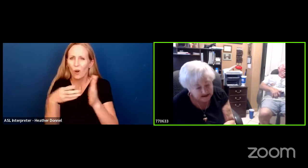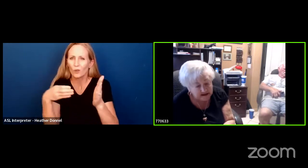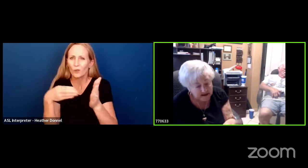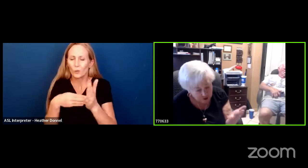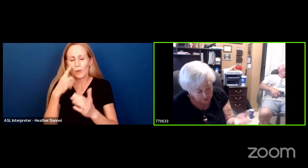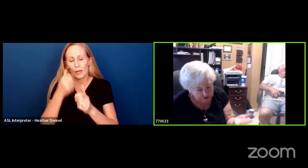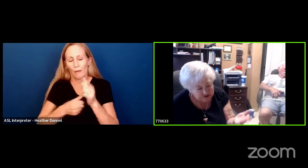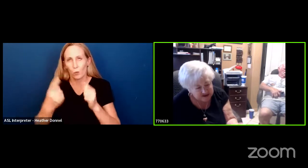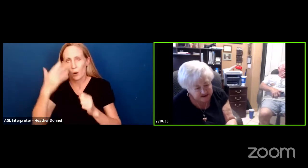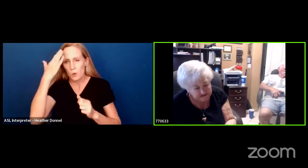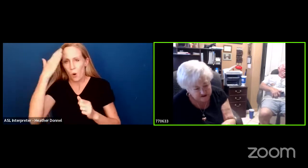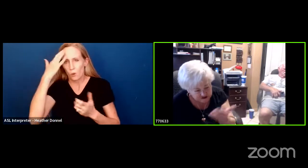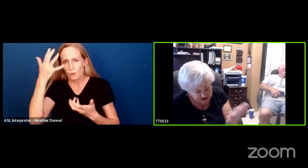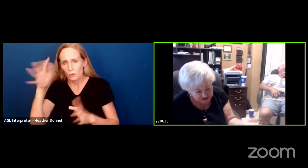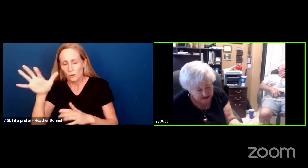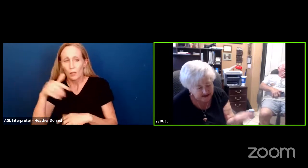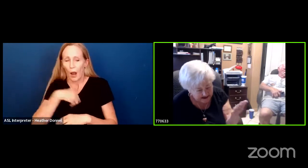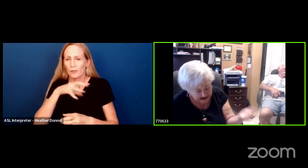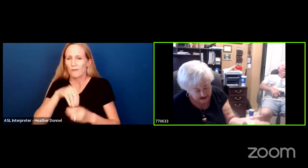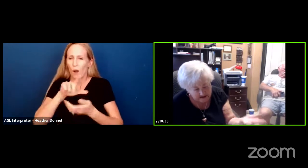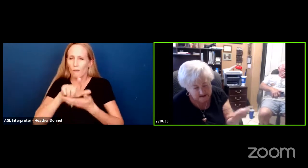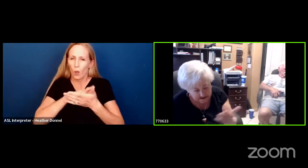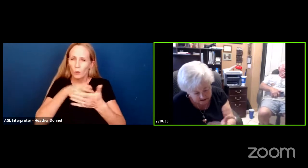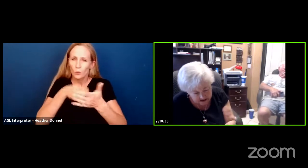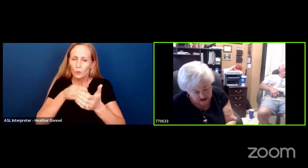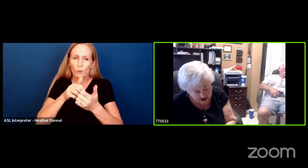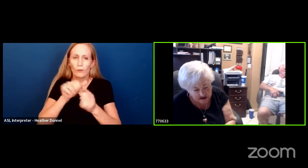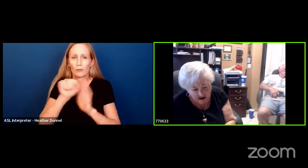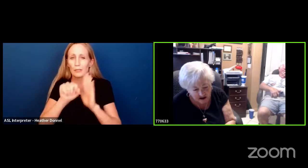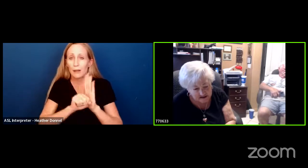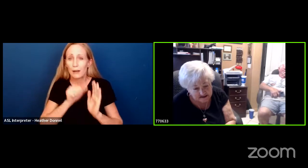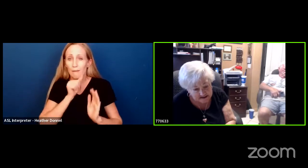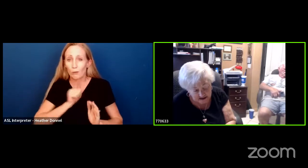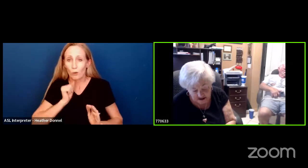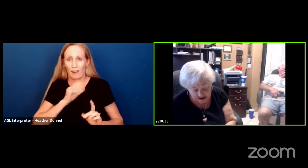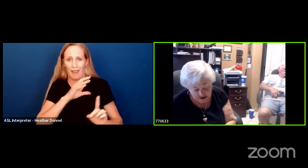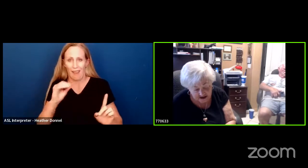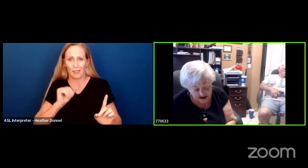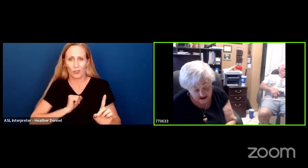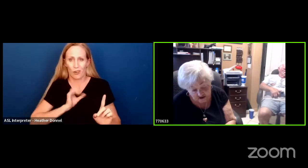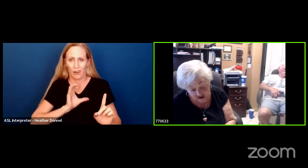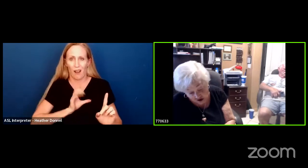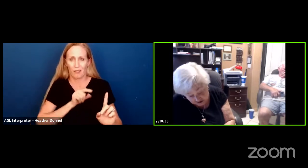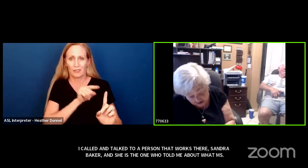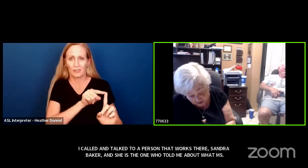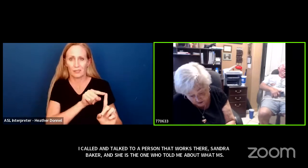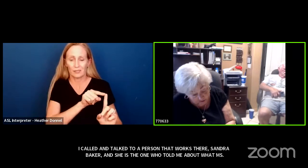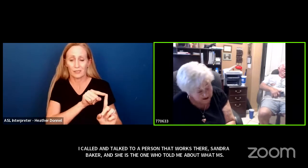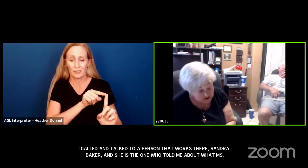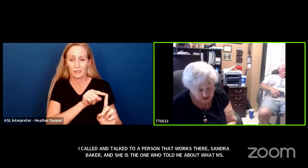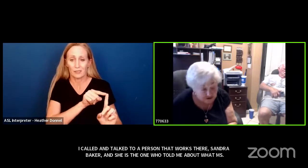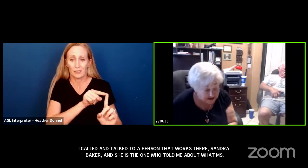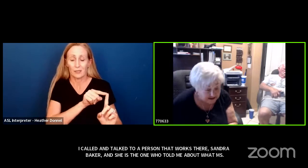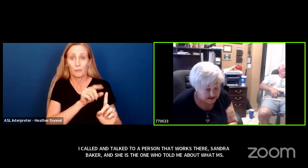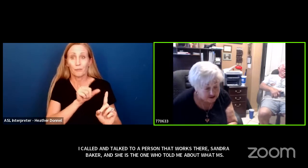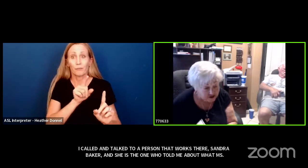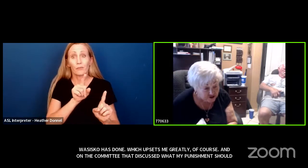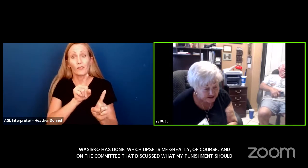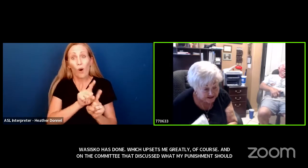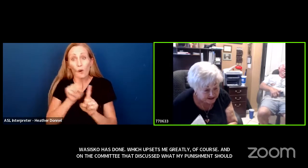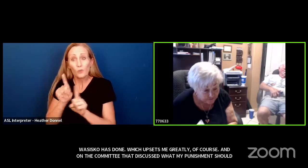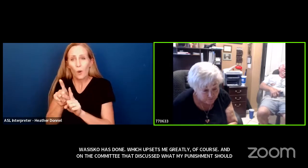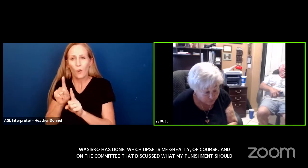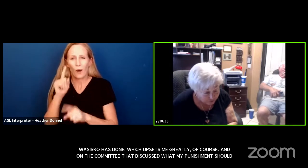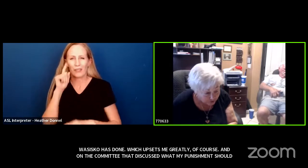knows that, with the state of Arizona and Sherry Collins. And also, I don't think that it's a